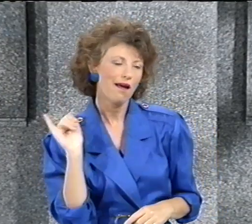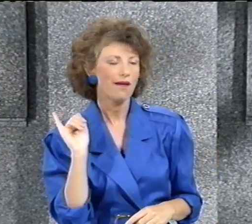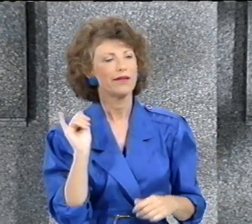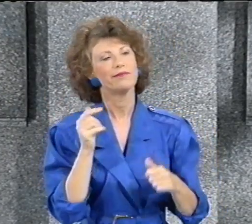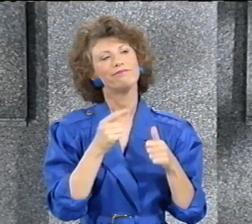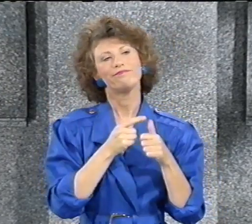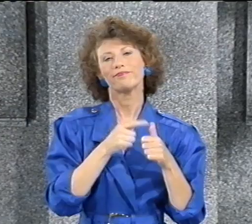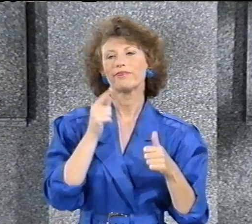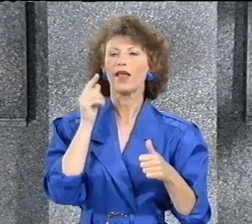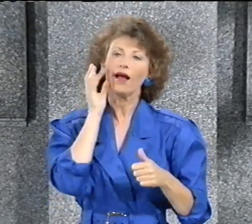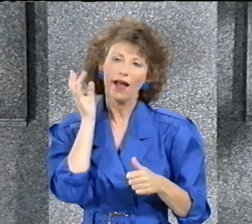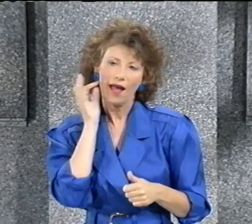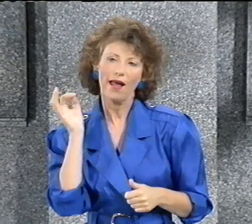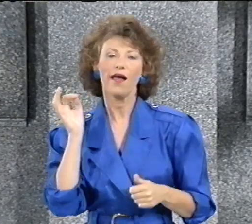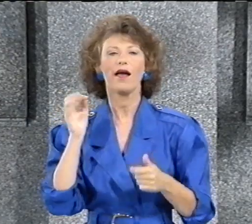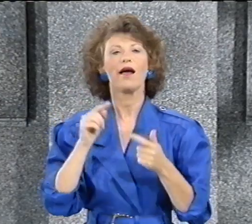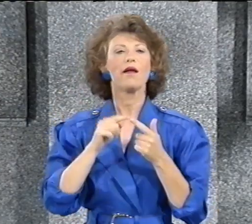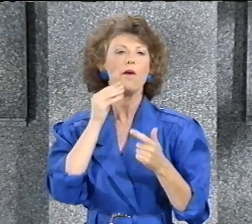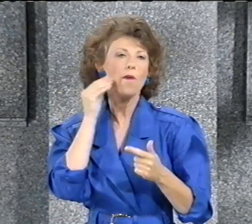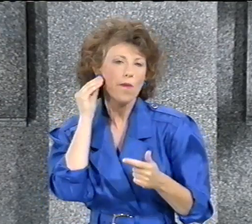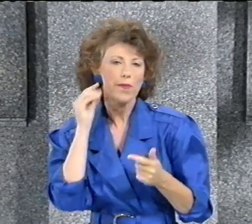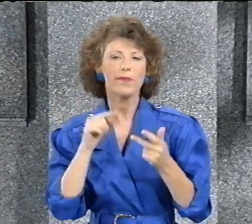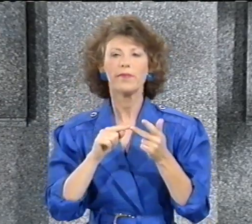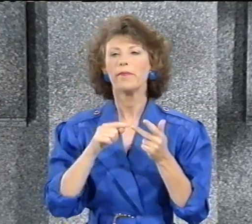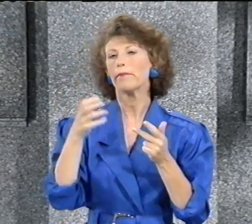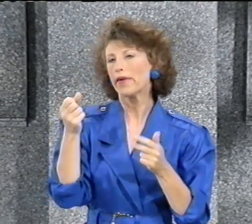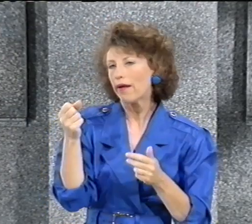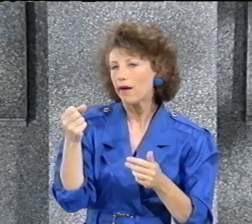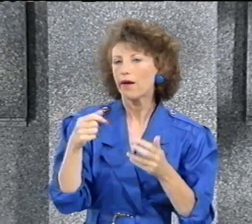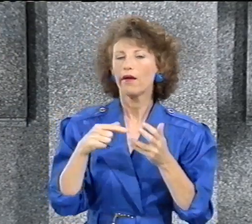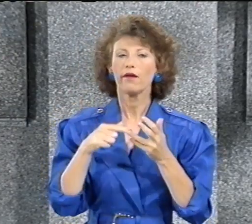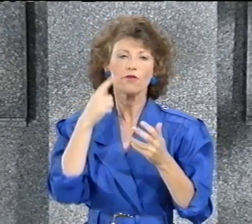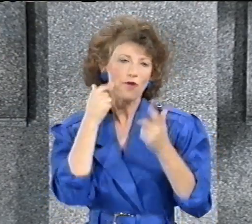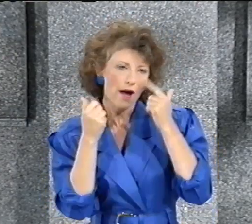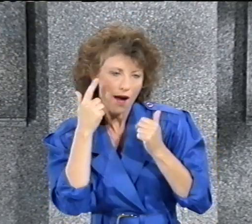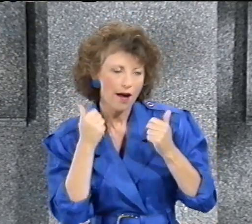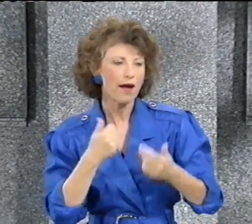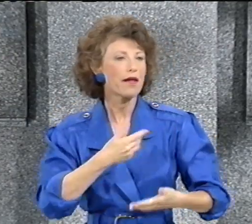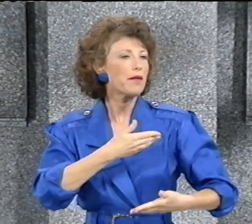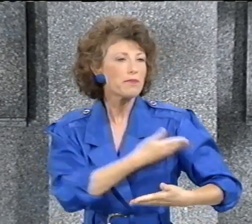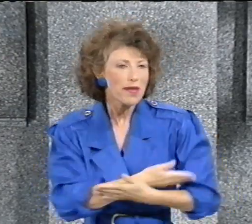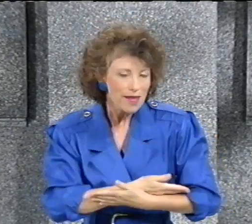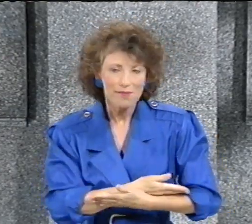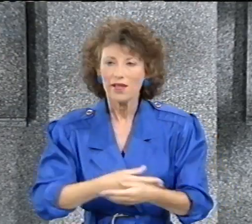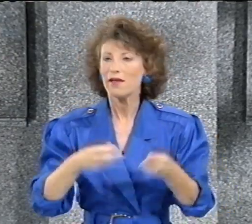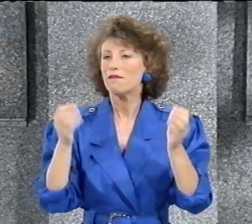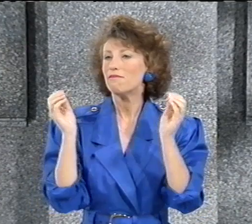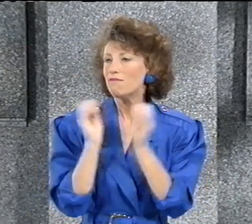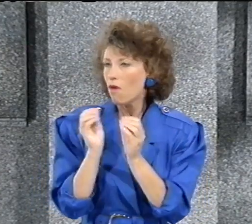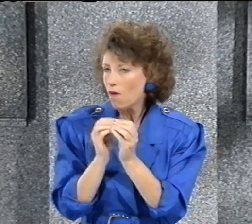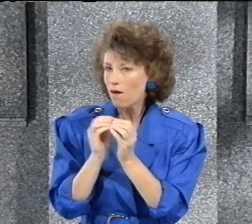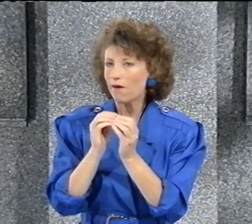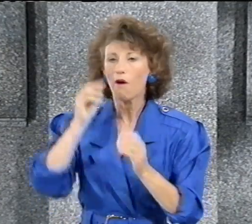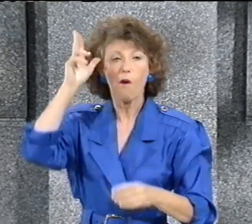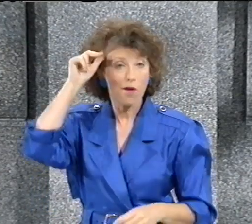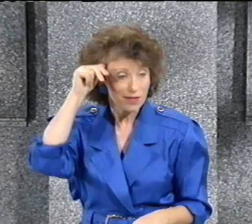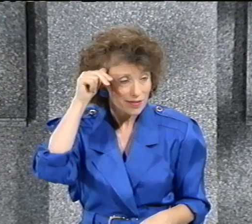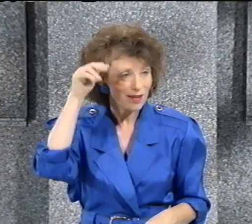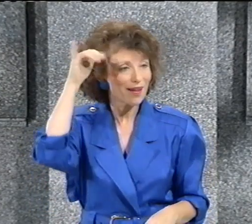were educated orally. At that time, they taught me the signs for things like cat, home, milk, cry,